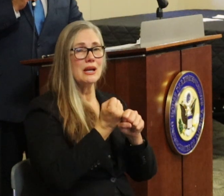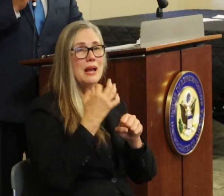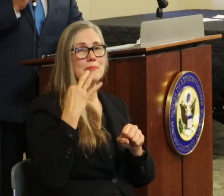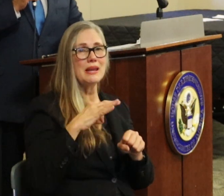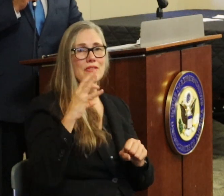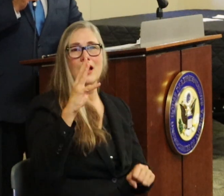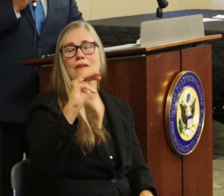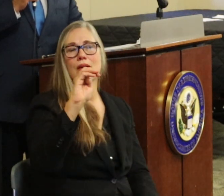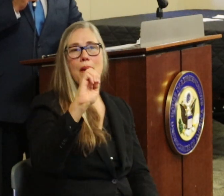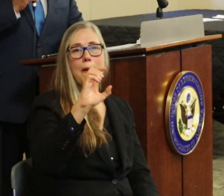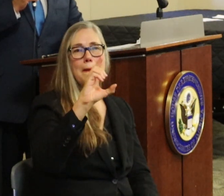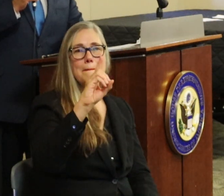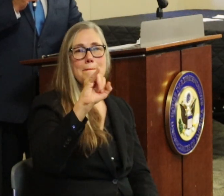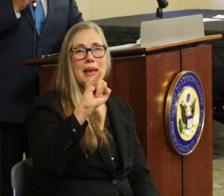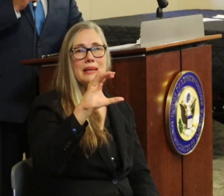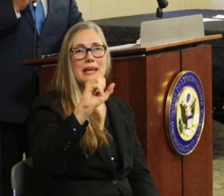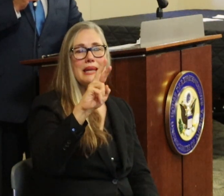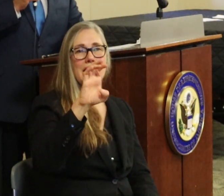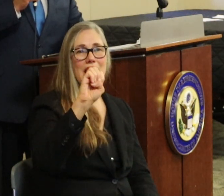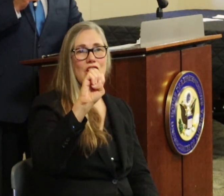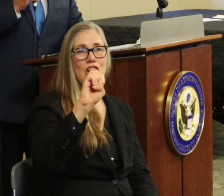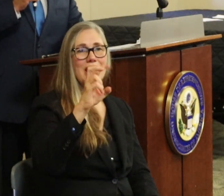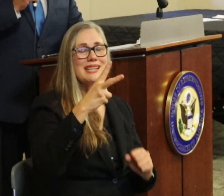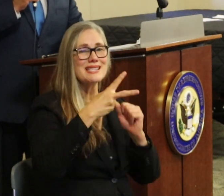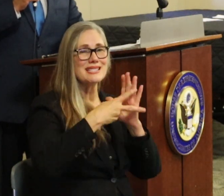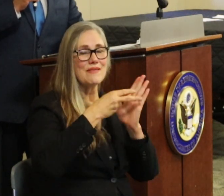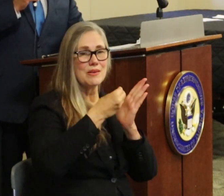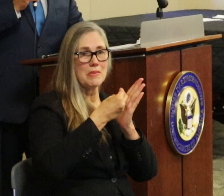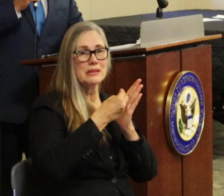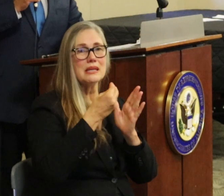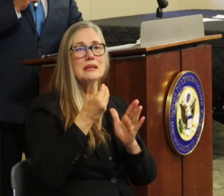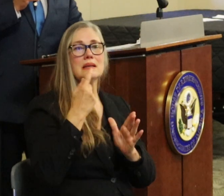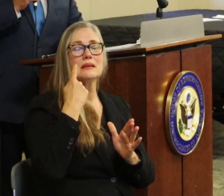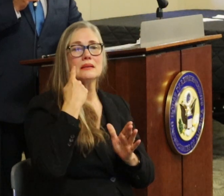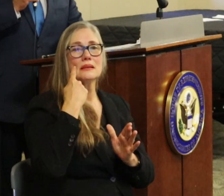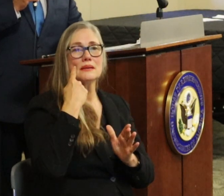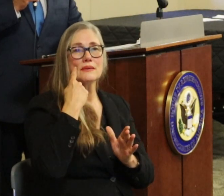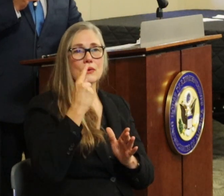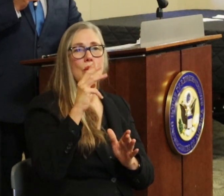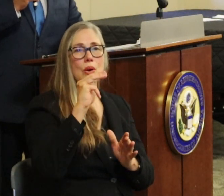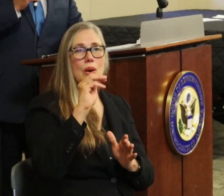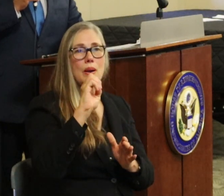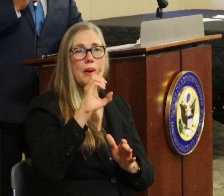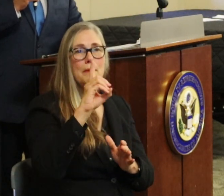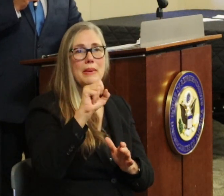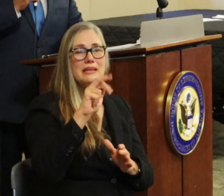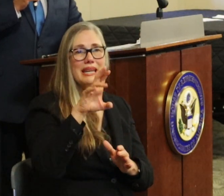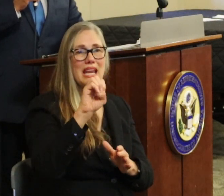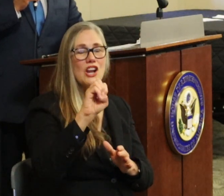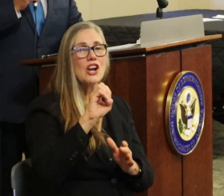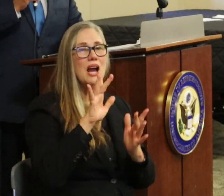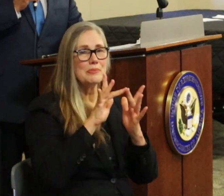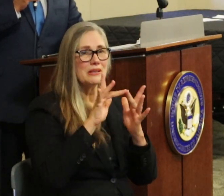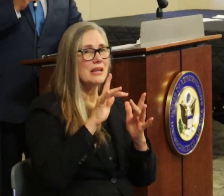my question is about saving Medicare money. And I have been in touch with your staff, but we haven't really